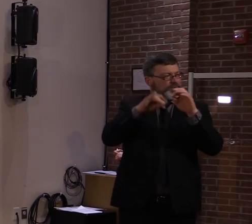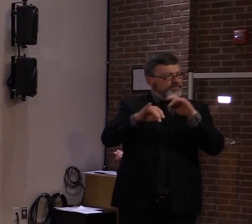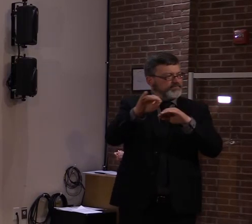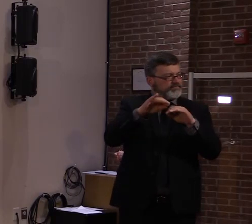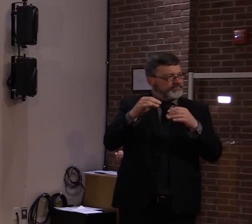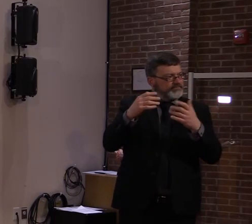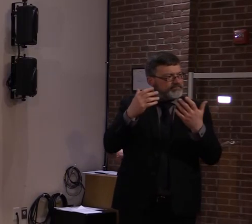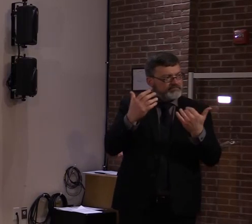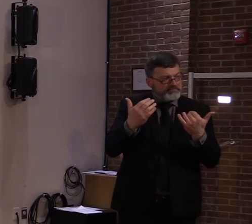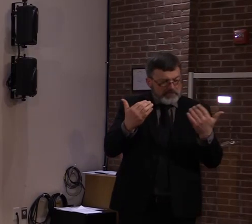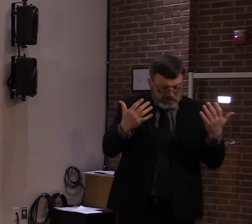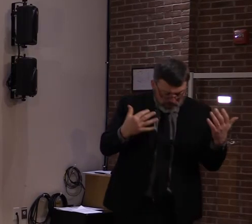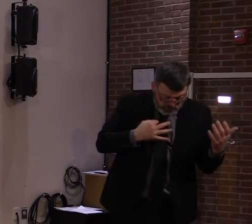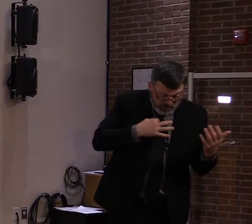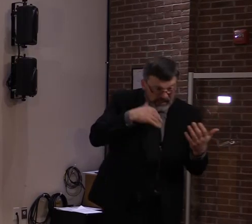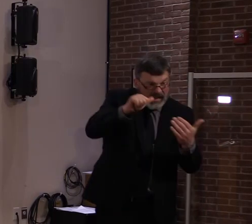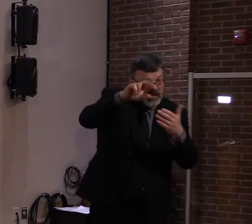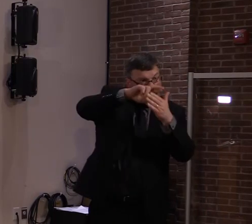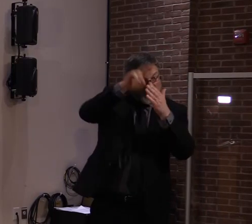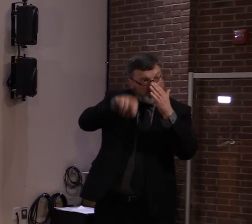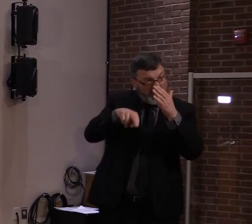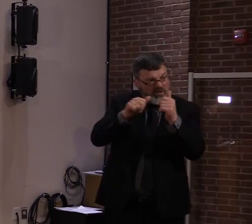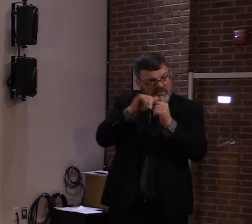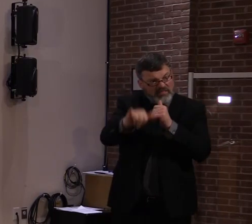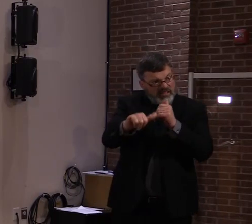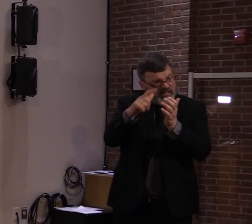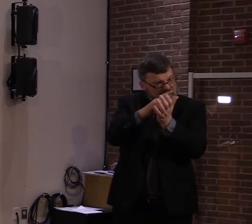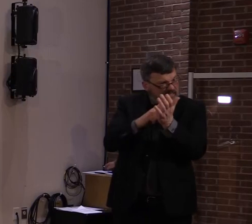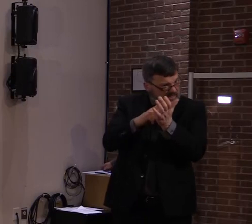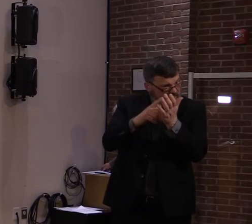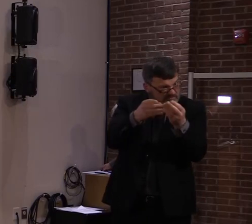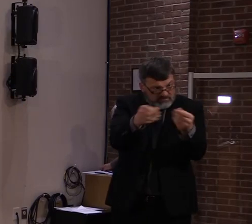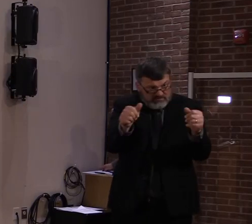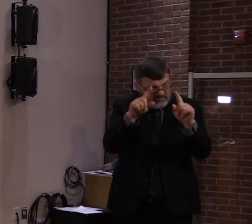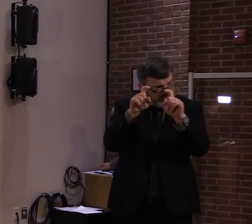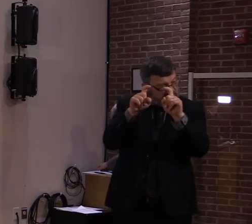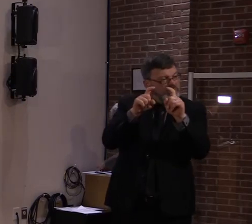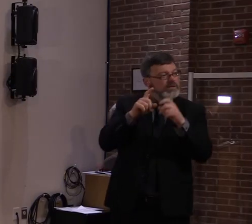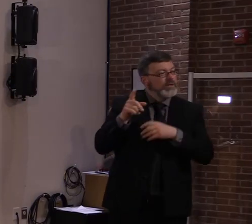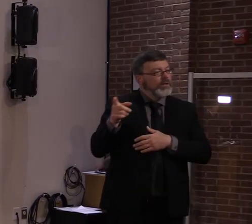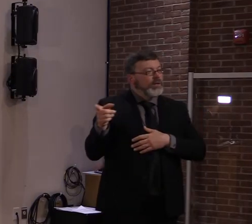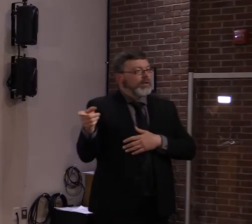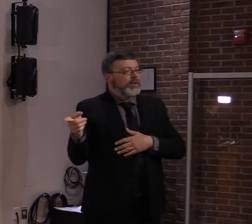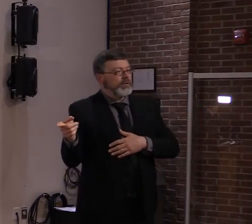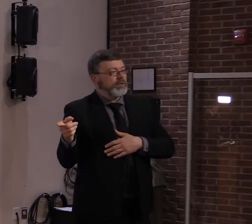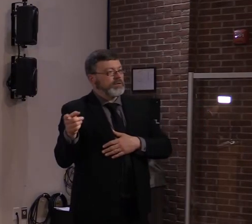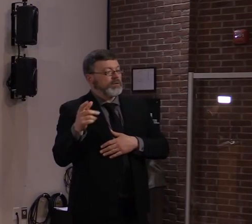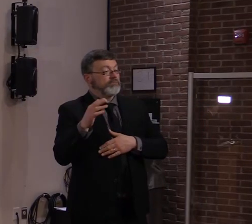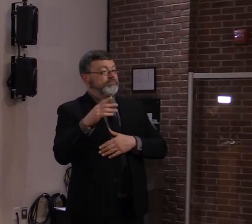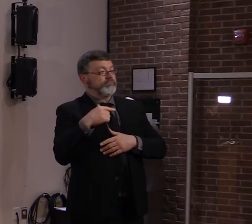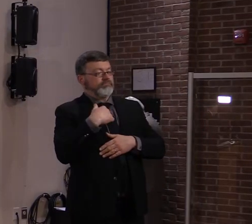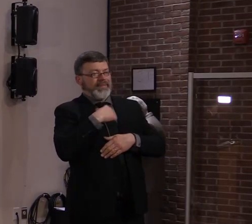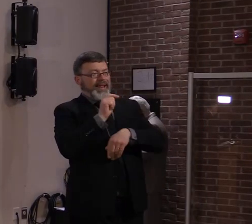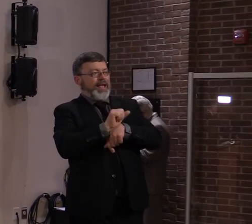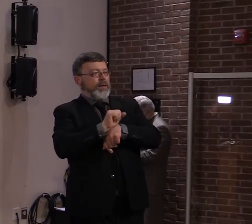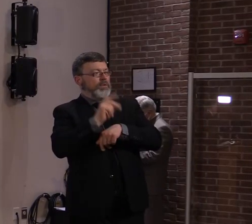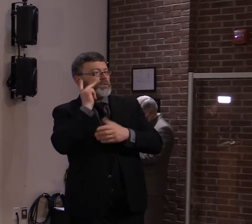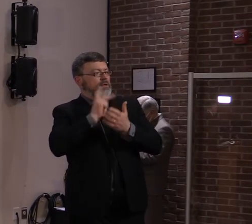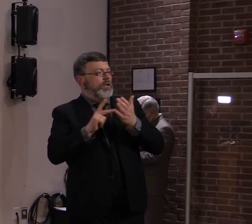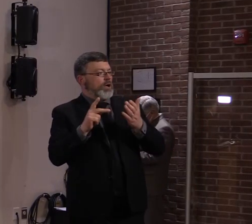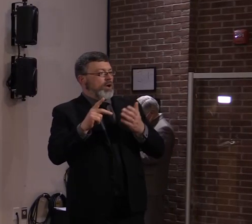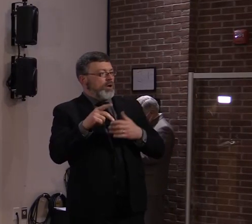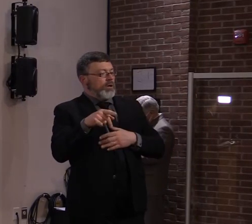Appreciate the question. To my knowledge, no. So the way the process works and the reason we're connecting with them is